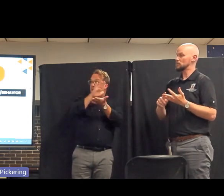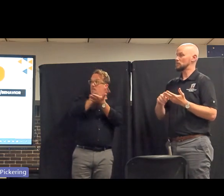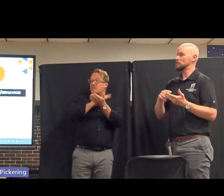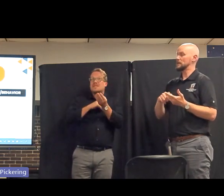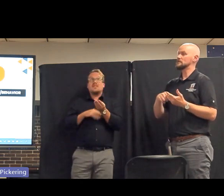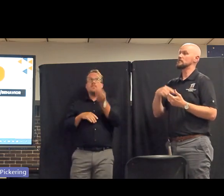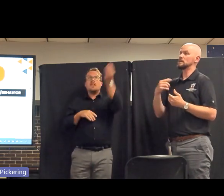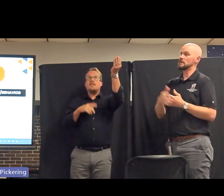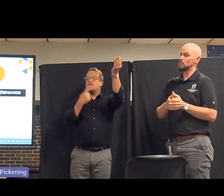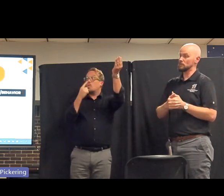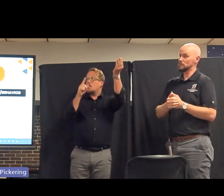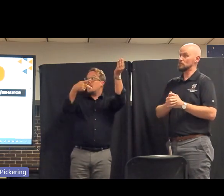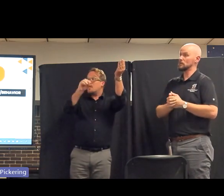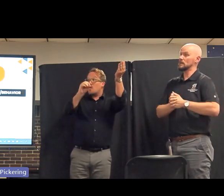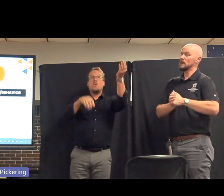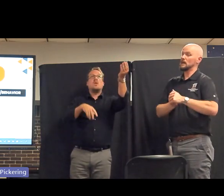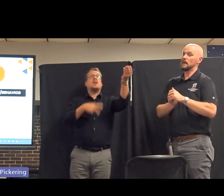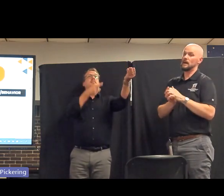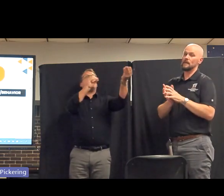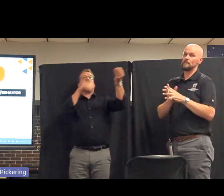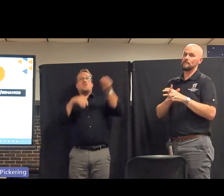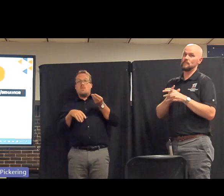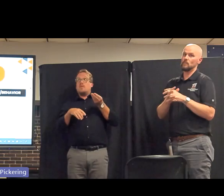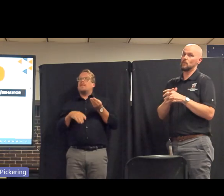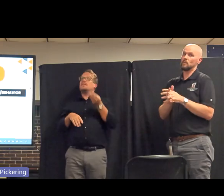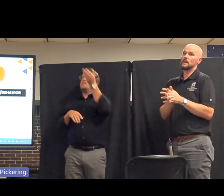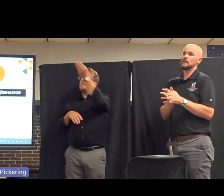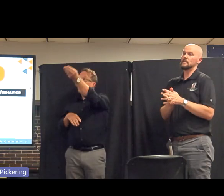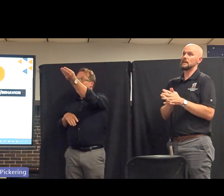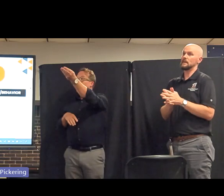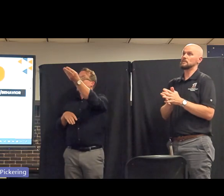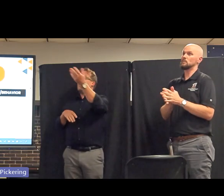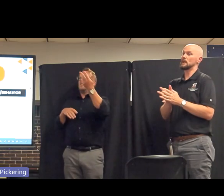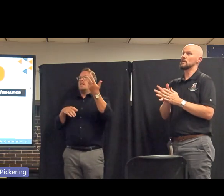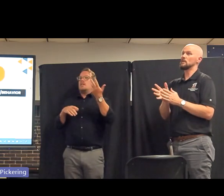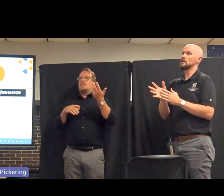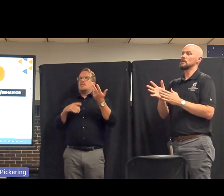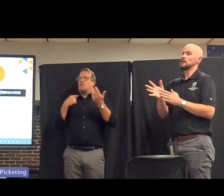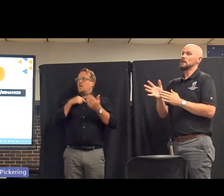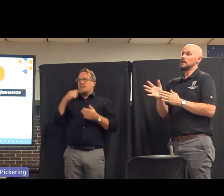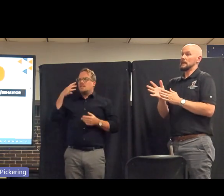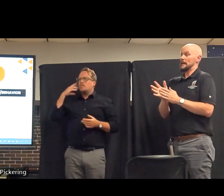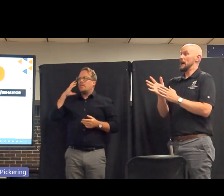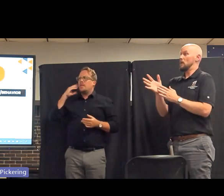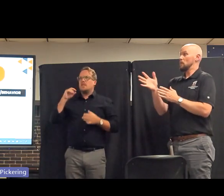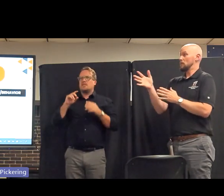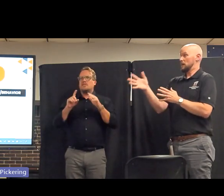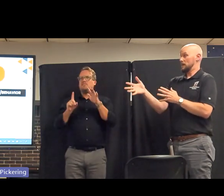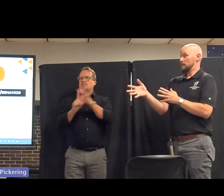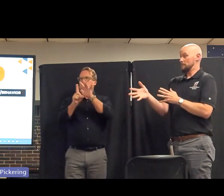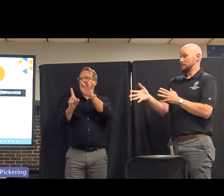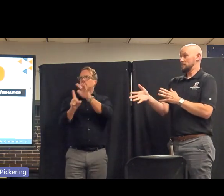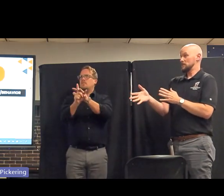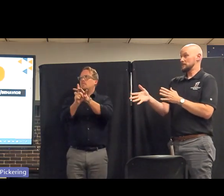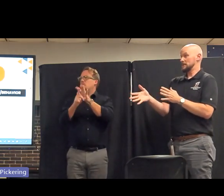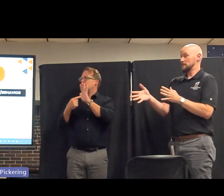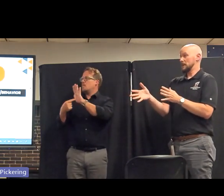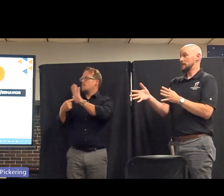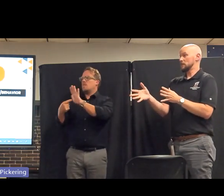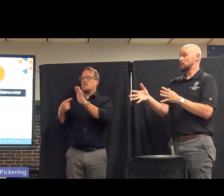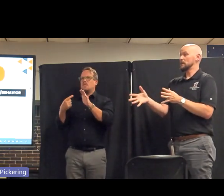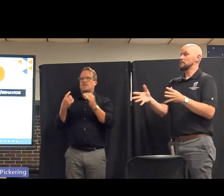a purchase order, then submitting the purchase order. We're running into things where now they